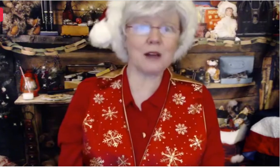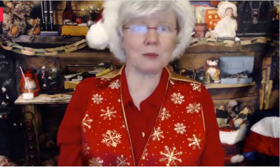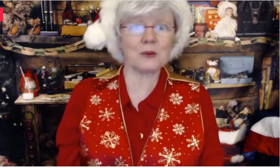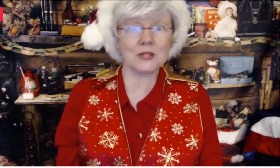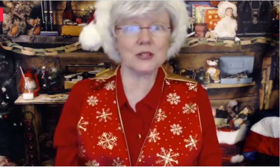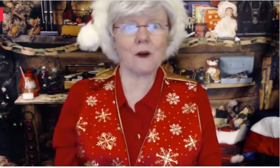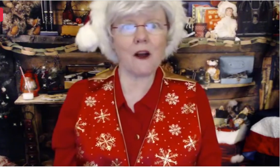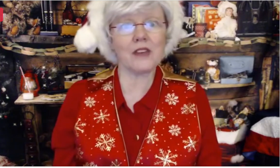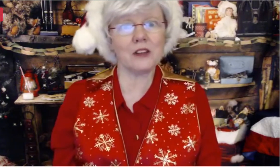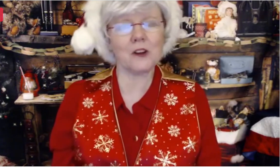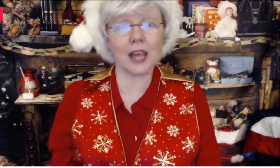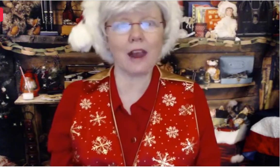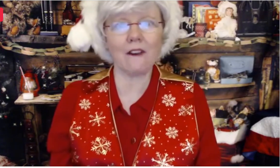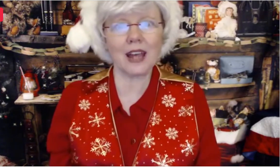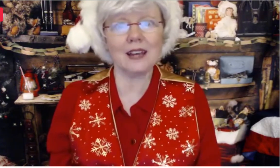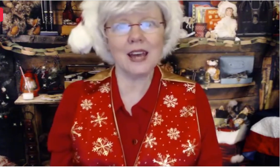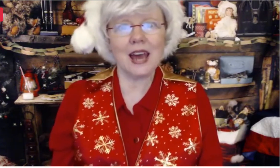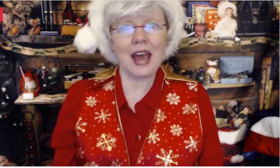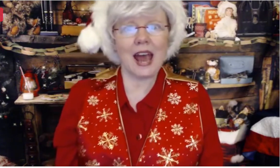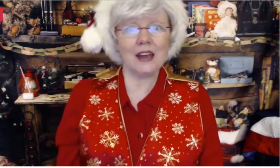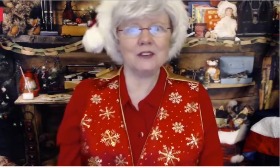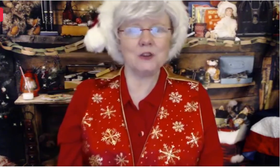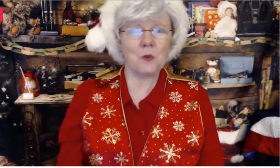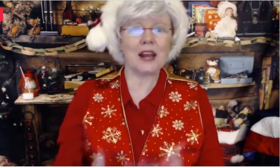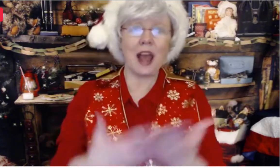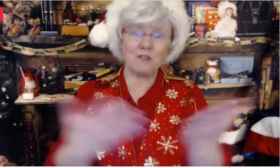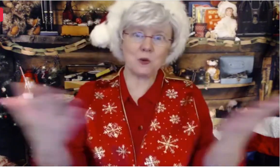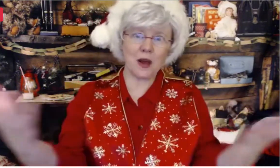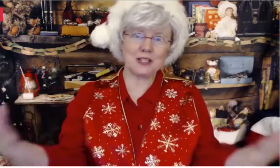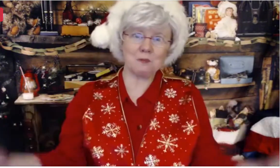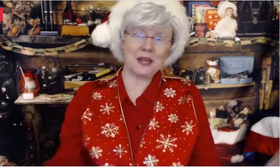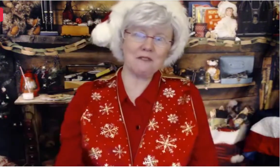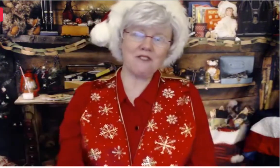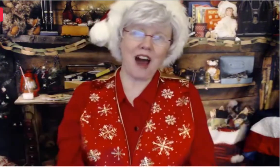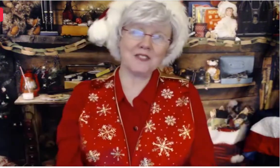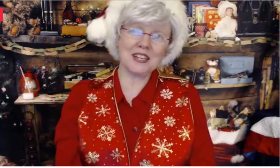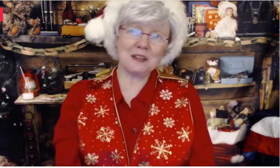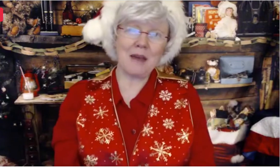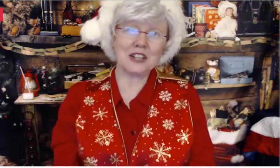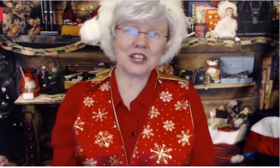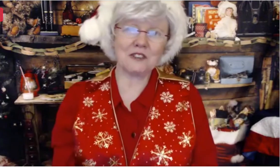of person you are, that you're caring, and you want everyone to be involved in the magic of